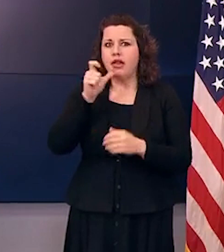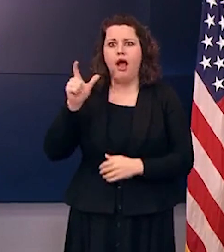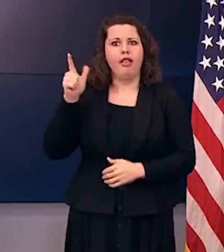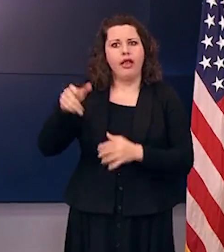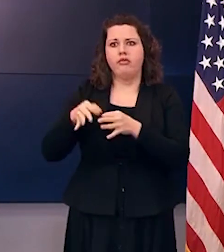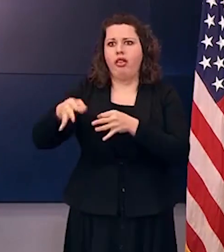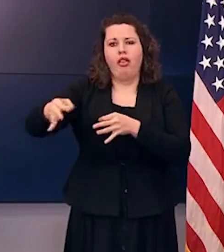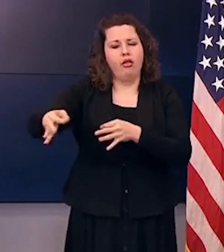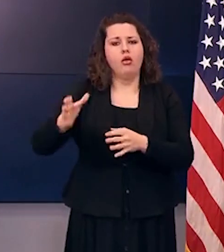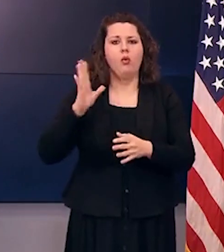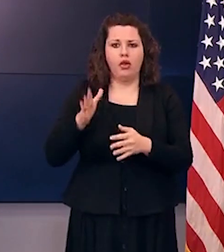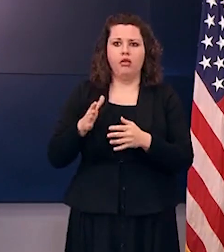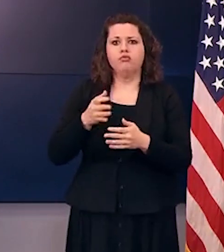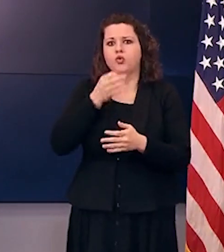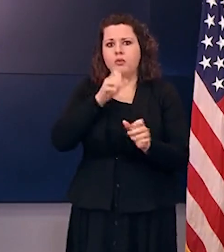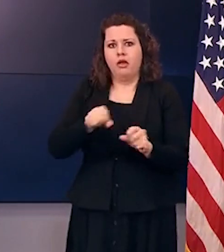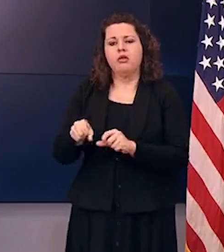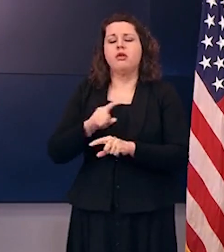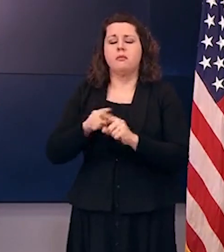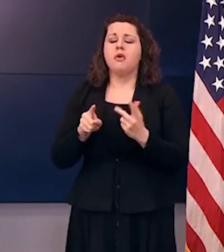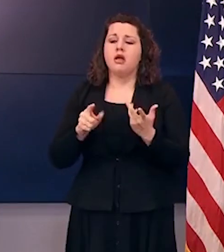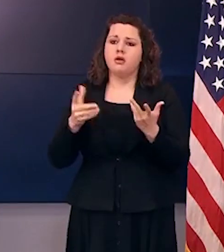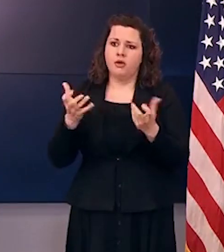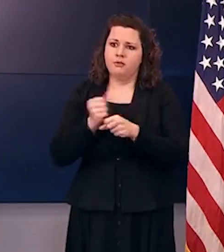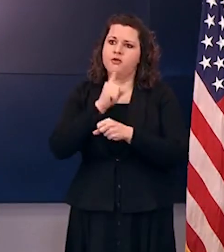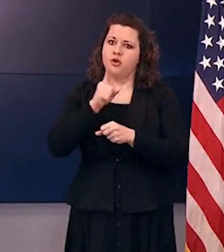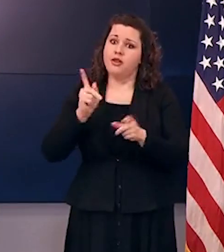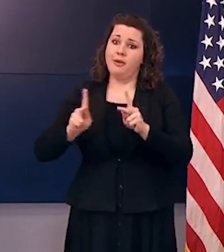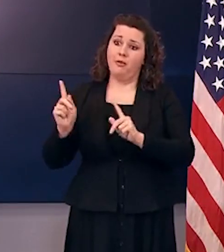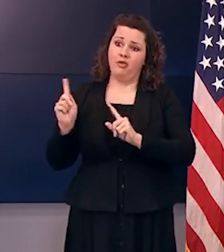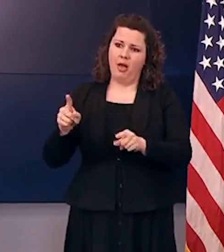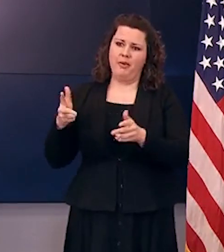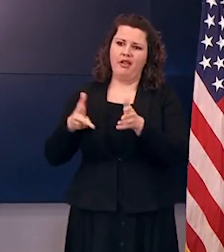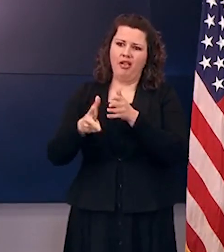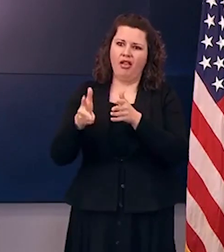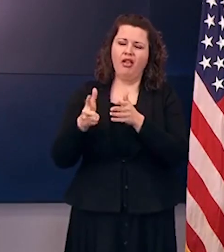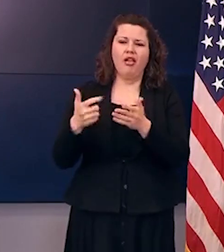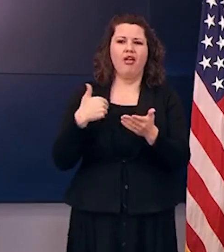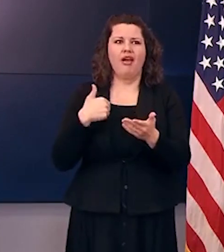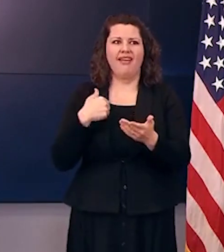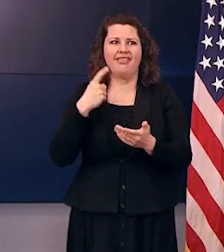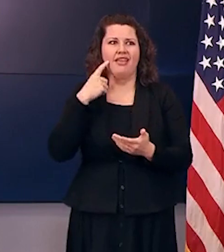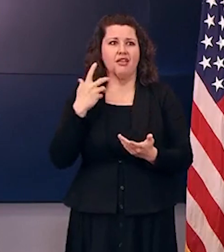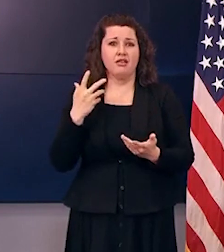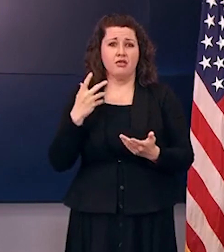later. So we just want to make sure that we can manage the people that are coming through. I think we're at